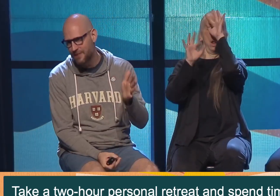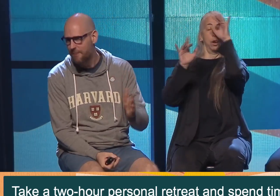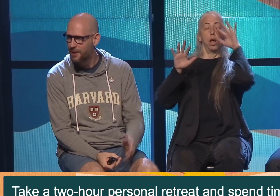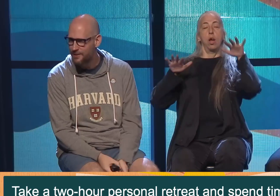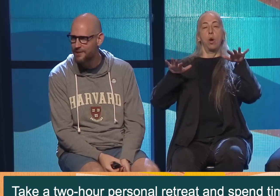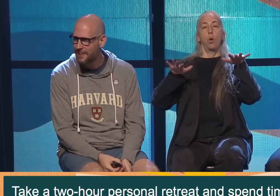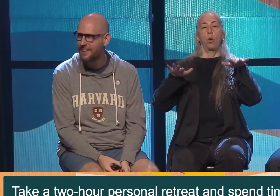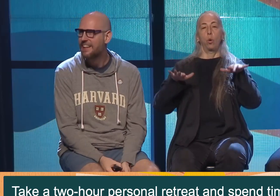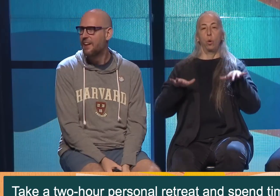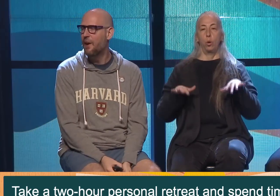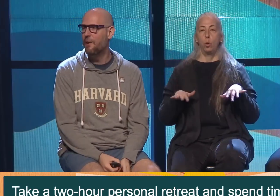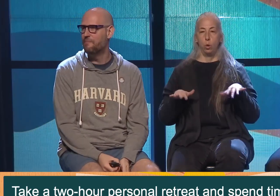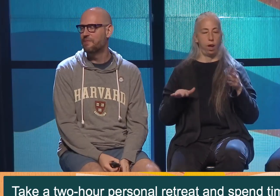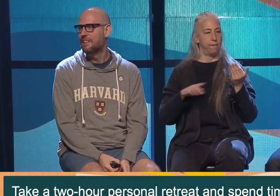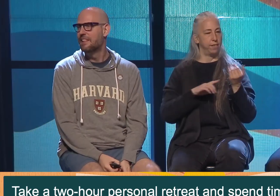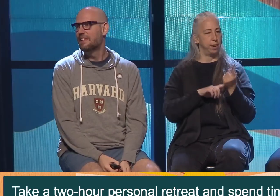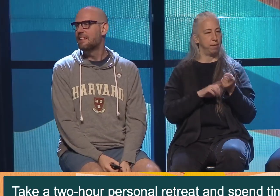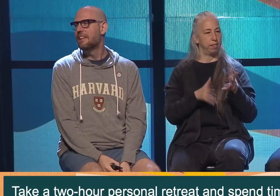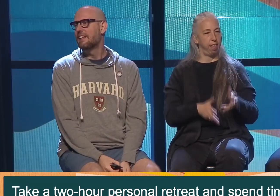really a 15-minute retreat.